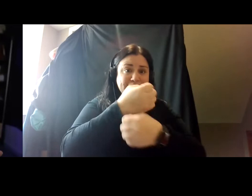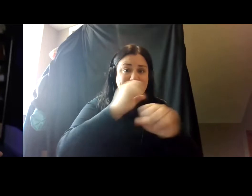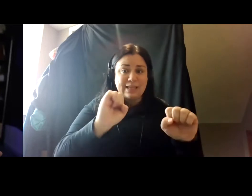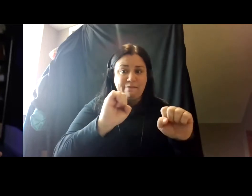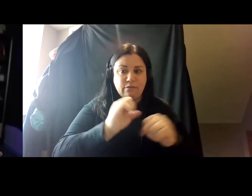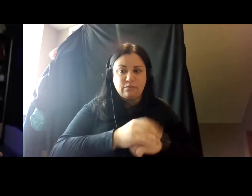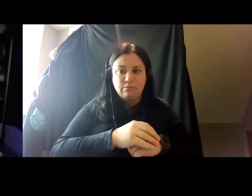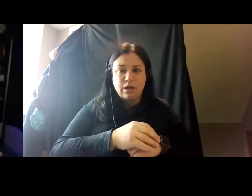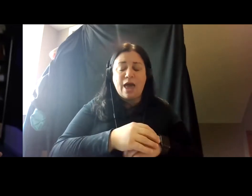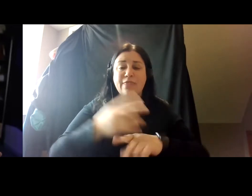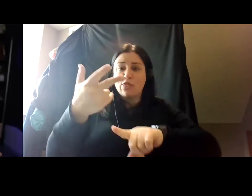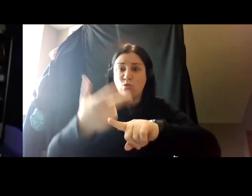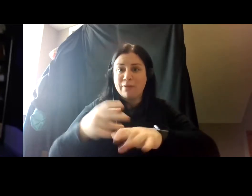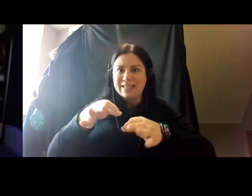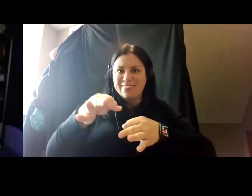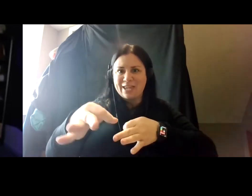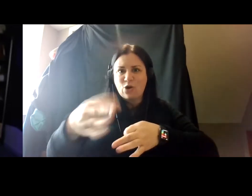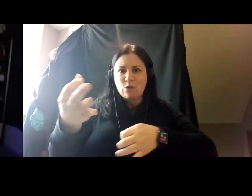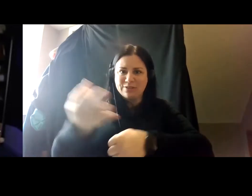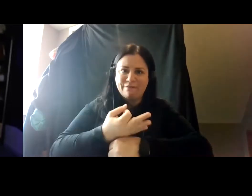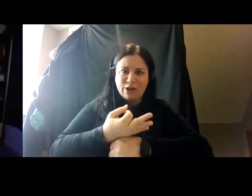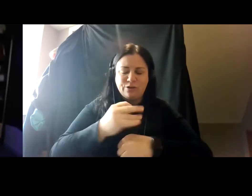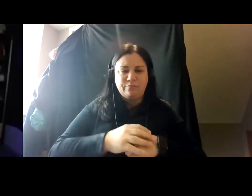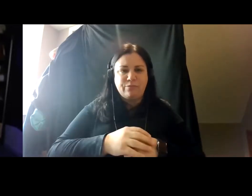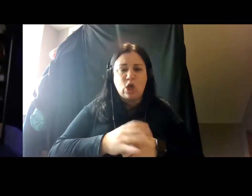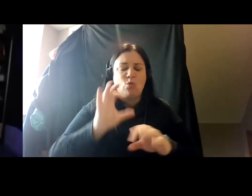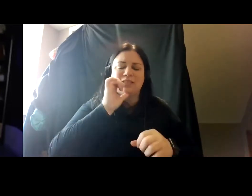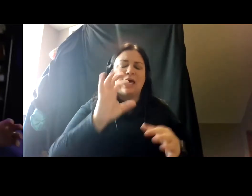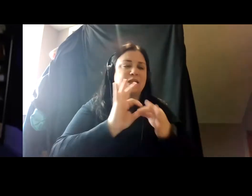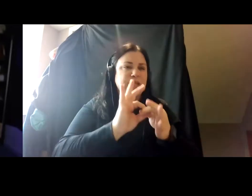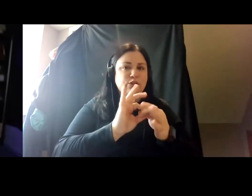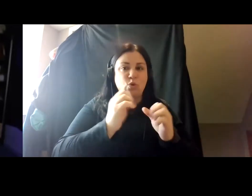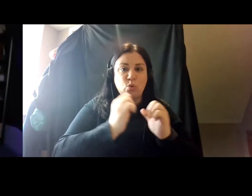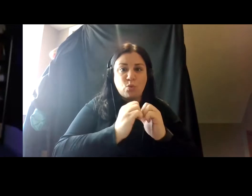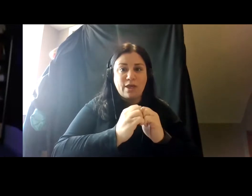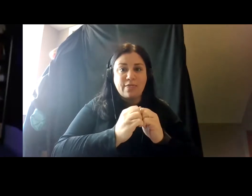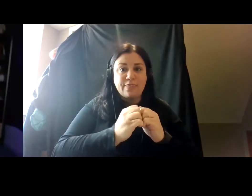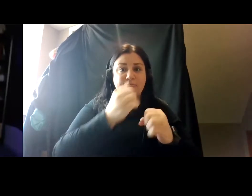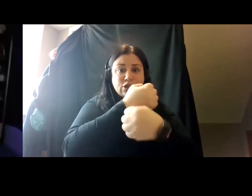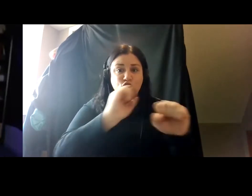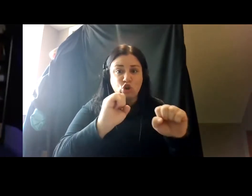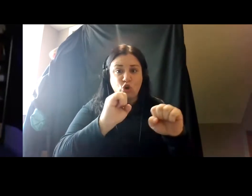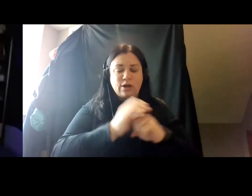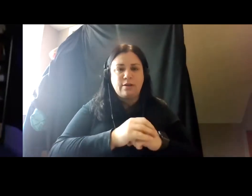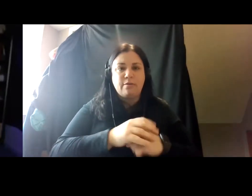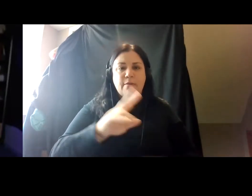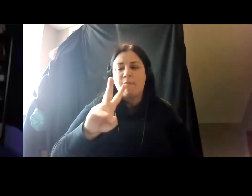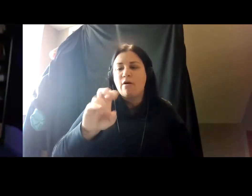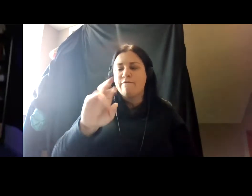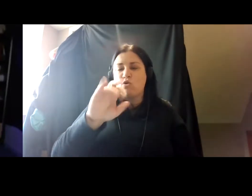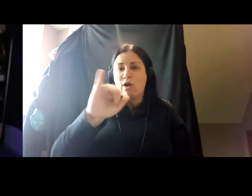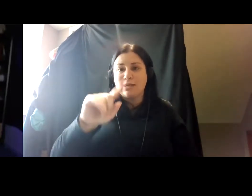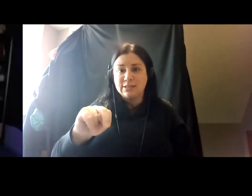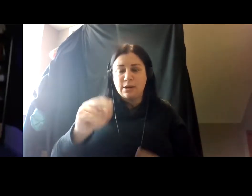And then I got fired about 3 months later. Had nothing to do with the security thing, but Verizon ended up buying out a company called